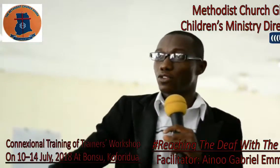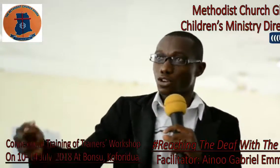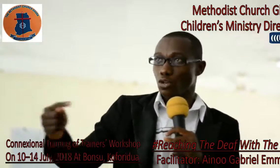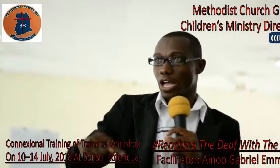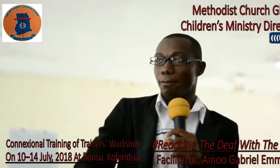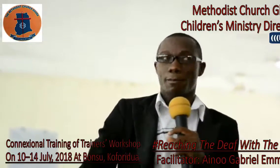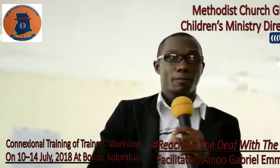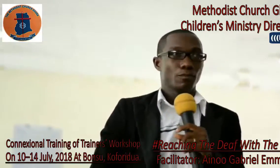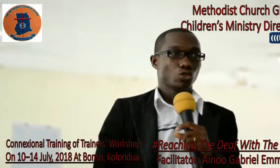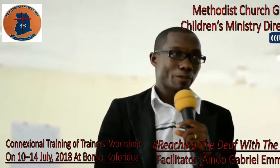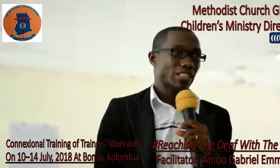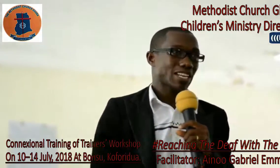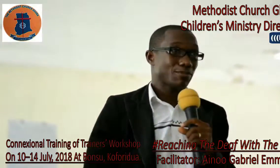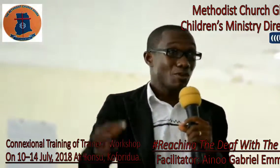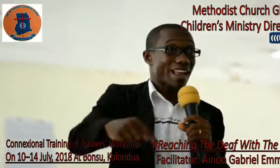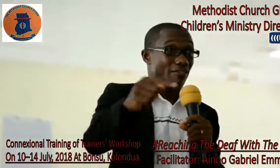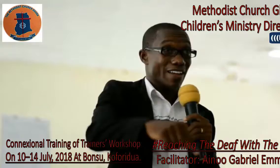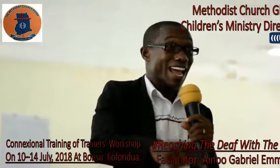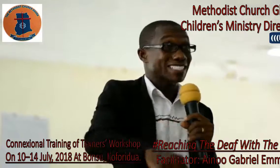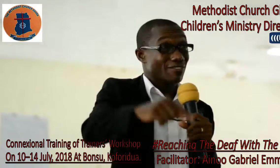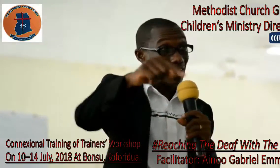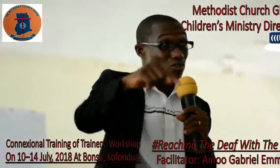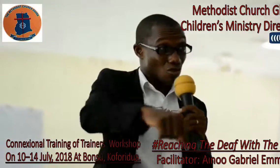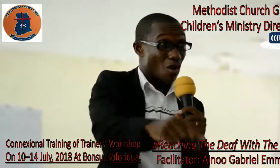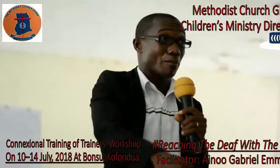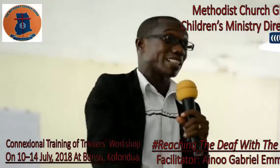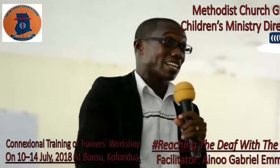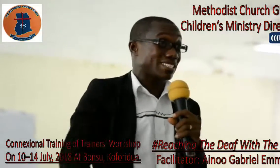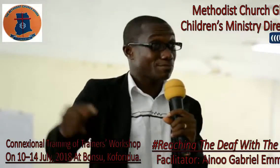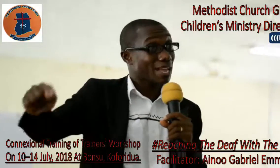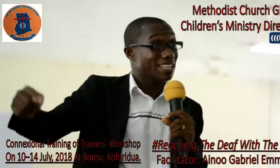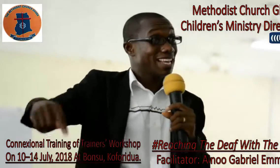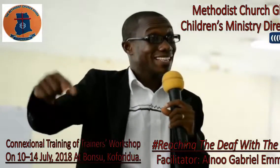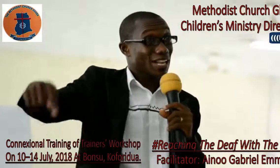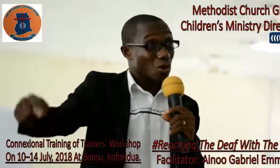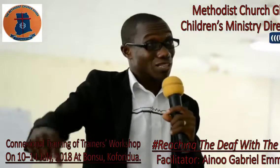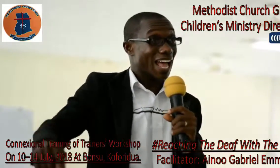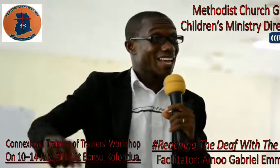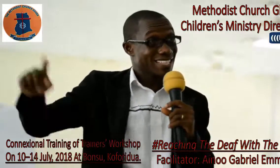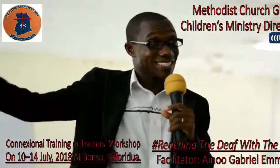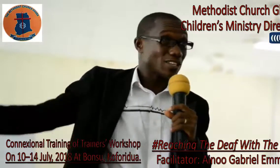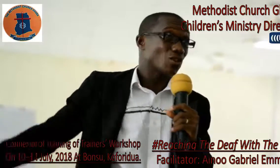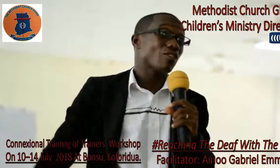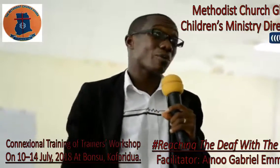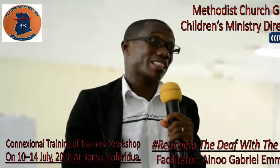difficult to come to Methodist. Meanwhile, the father is a very strong Methodist. That the daughter is a Jehovah's Witness.